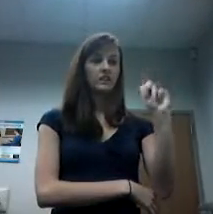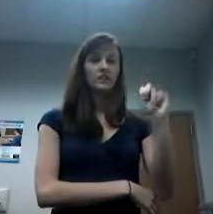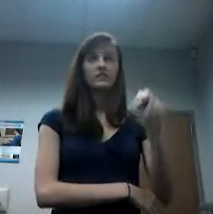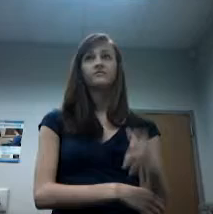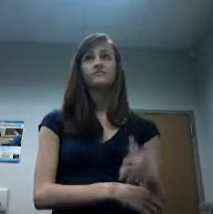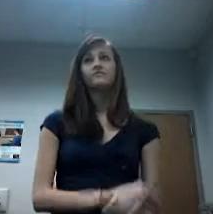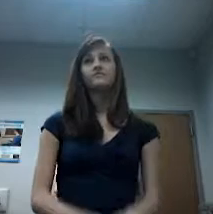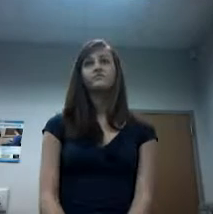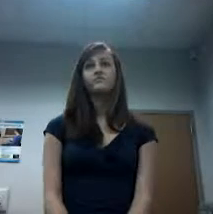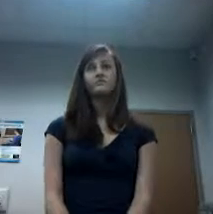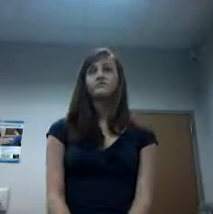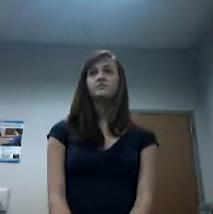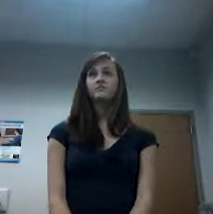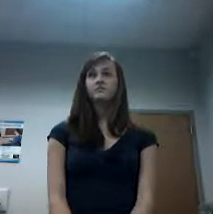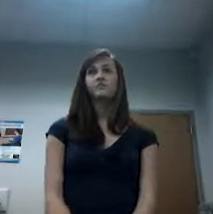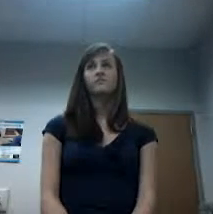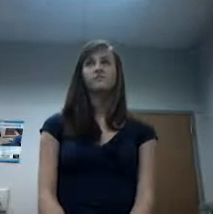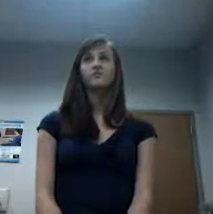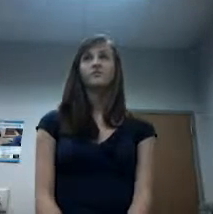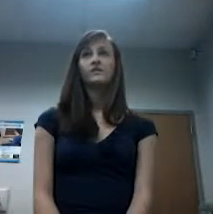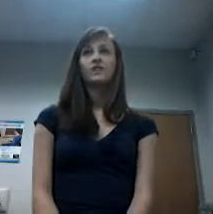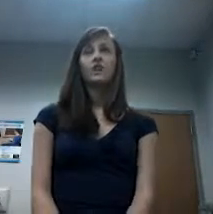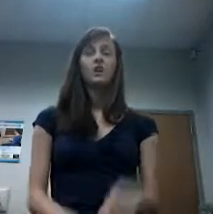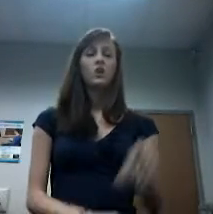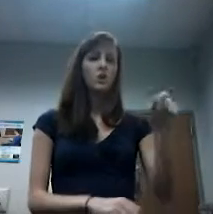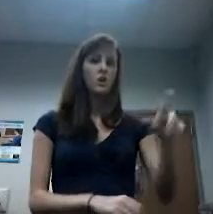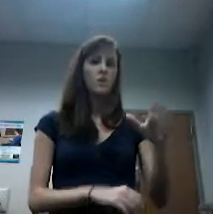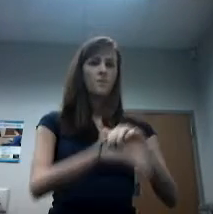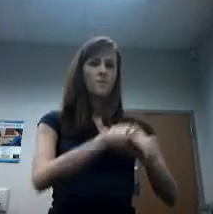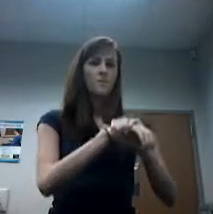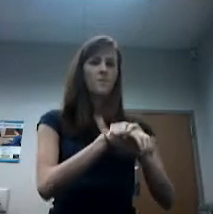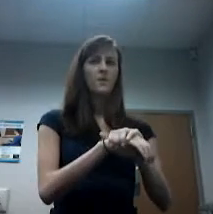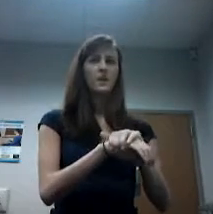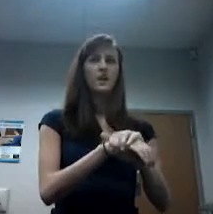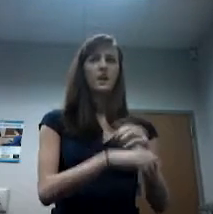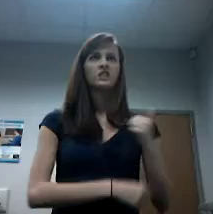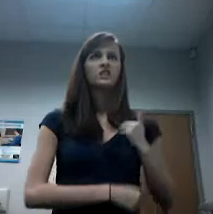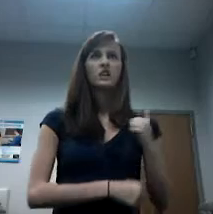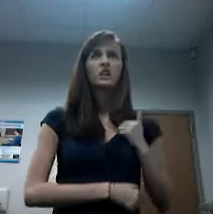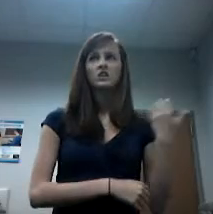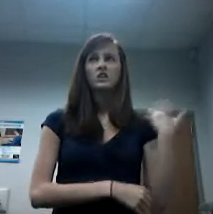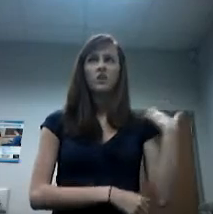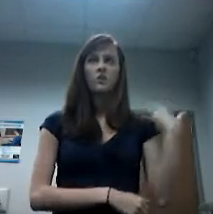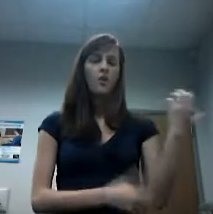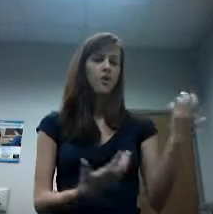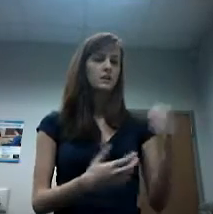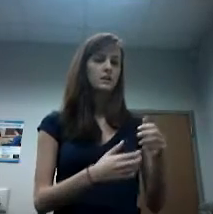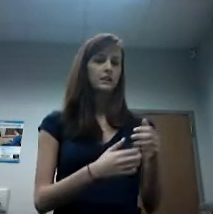Now, the British general who's in charge of Boston says, okay, we surrender, but if you don't let us leave